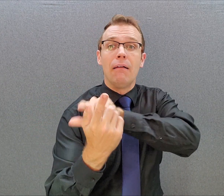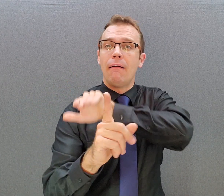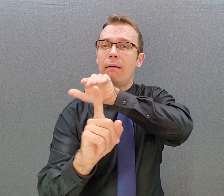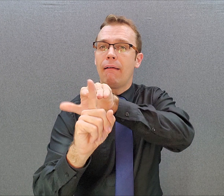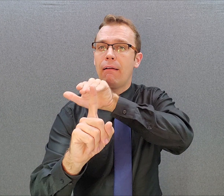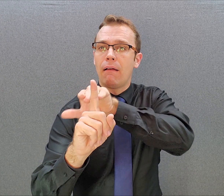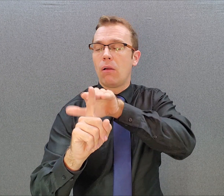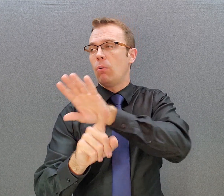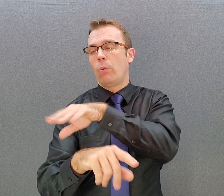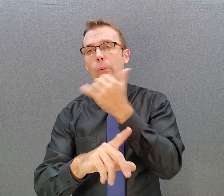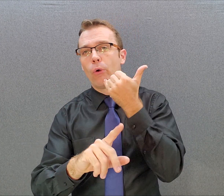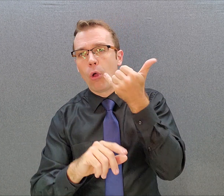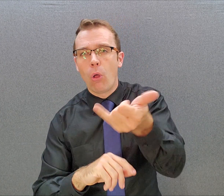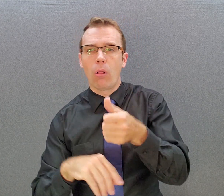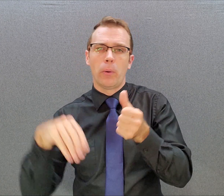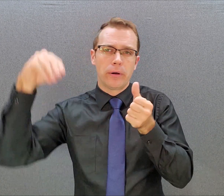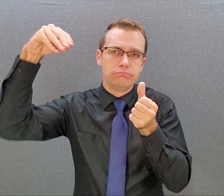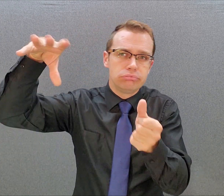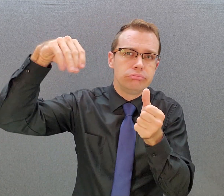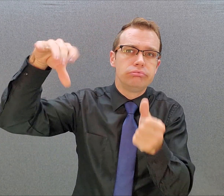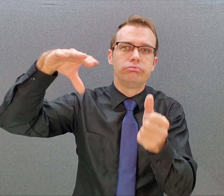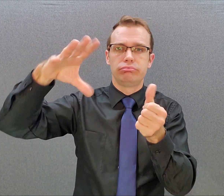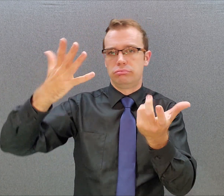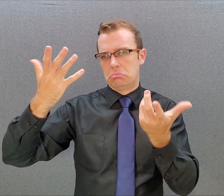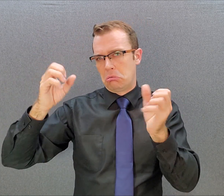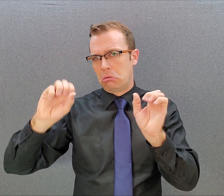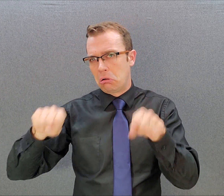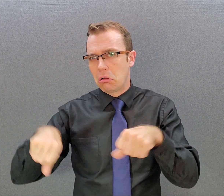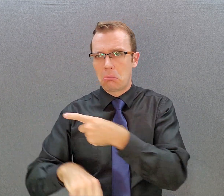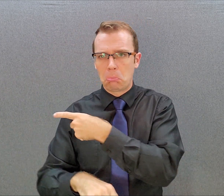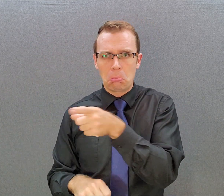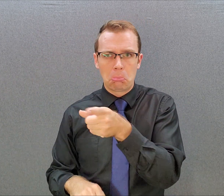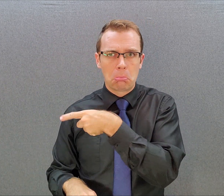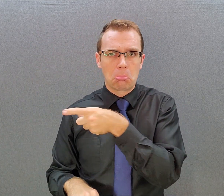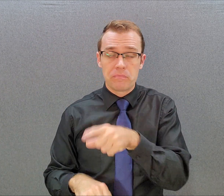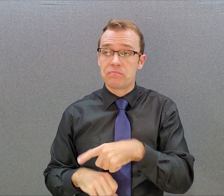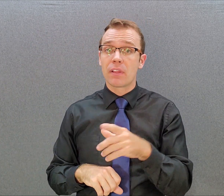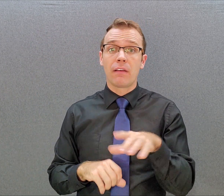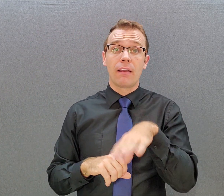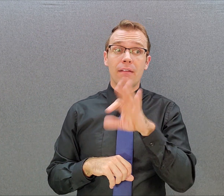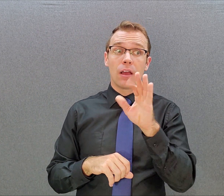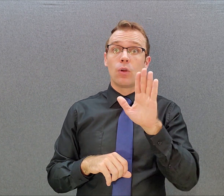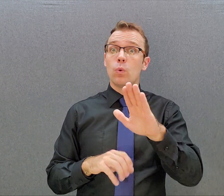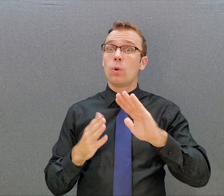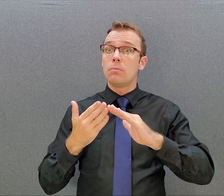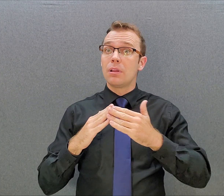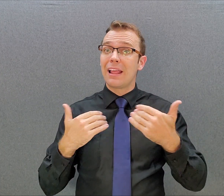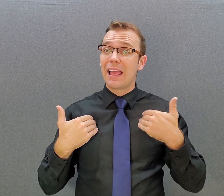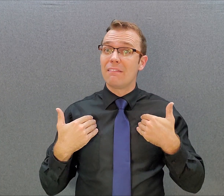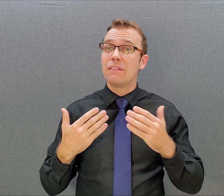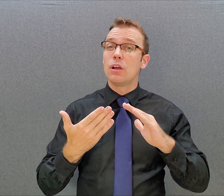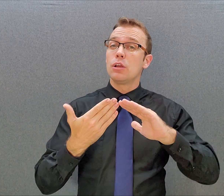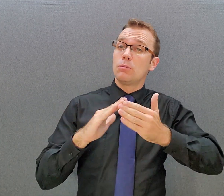That person could call or ring your doorbell. Find out if your neighborhood has a Community Emergency Response